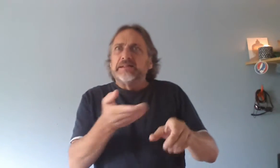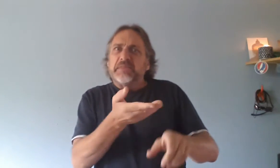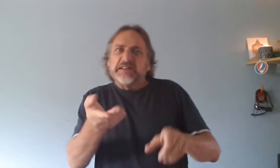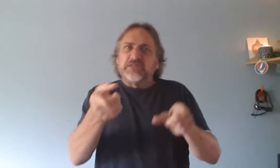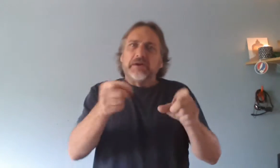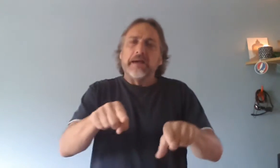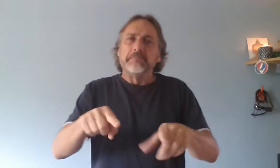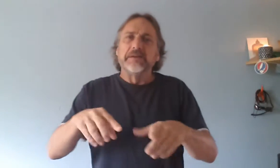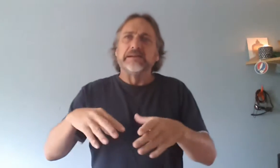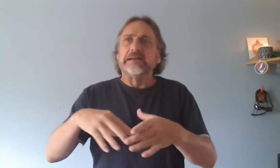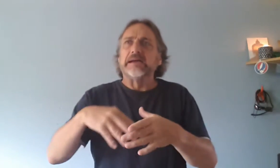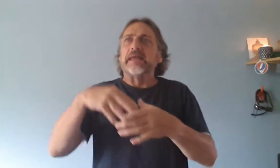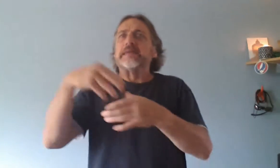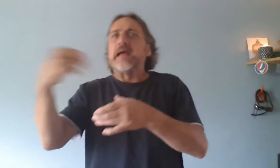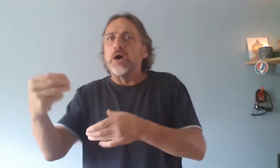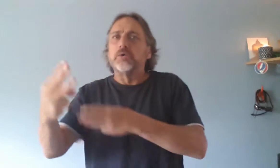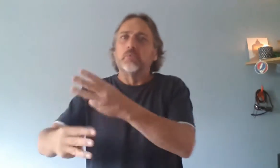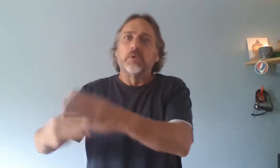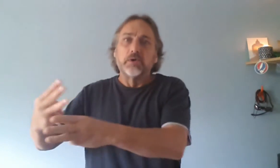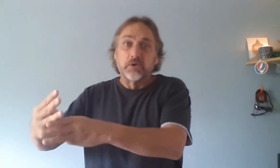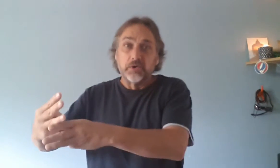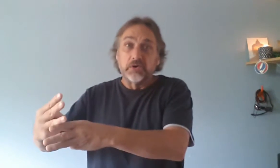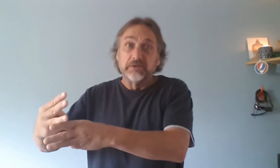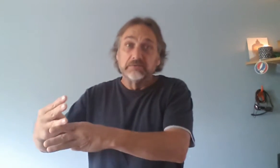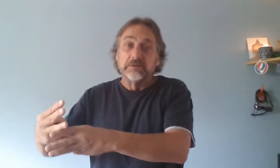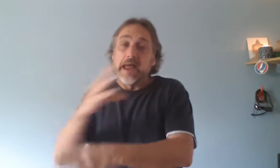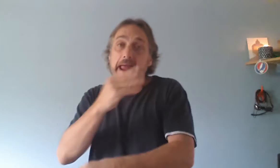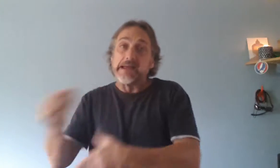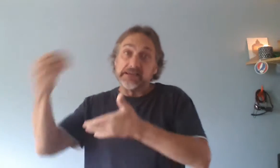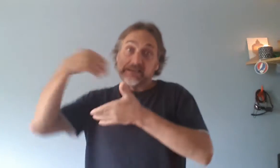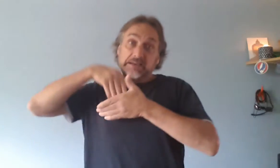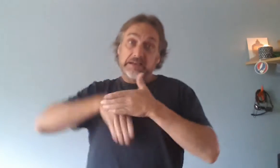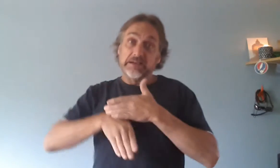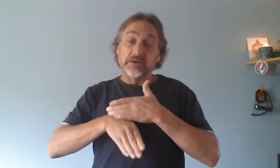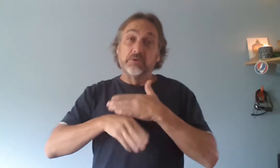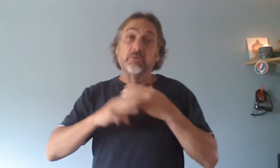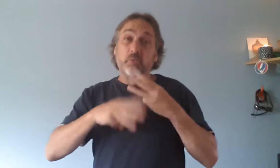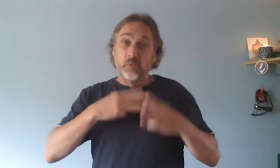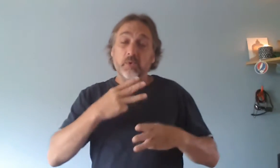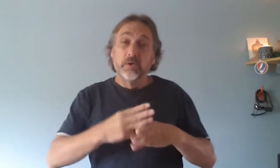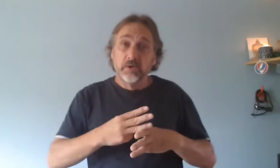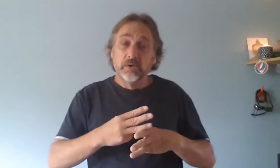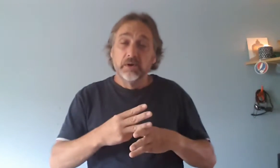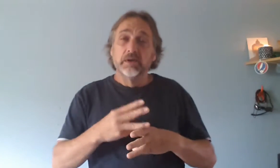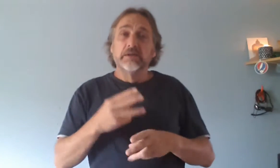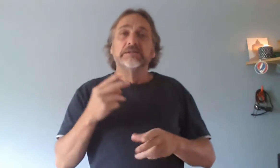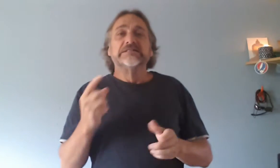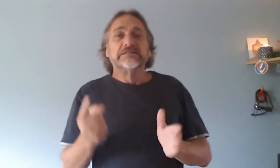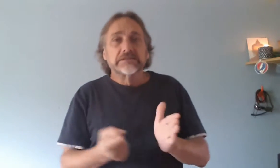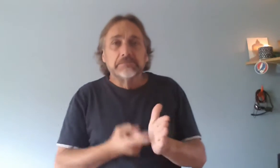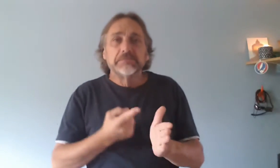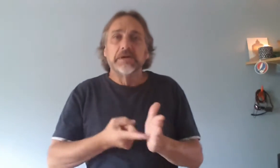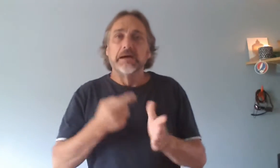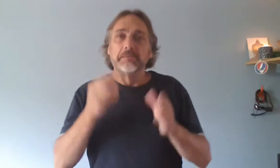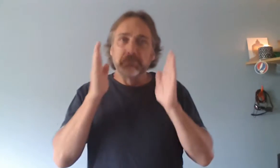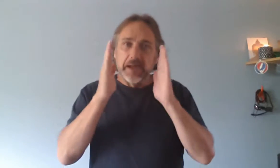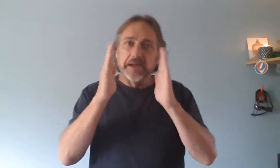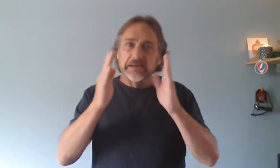which of course has its wonders and is also at sometimes seriously problematic when we're dealing with health problems of one kind